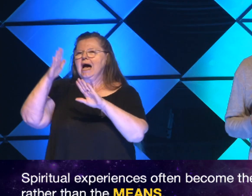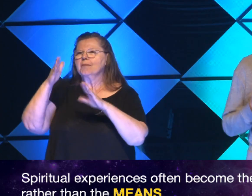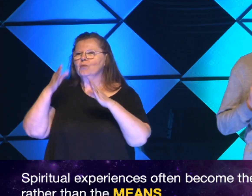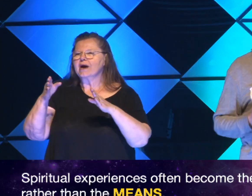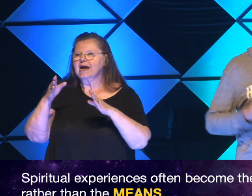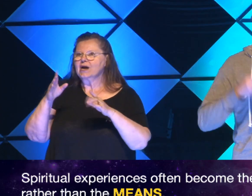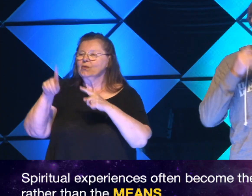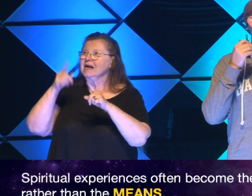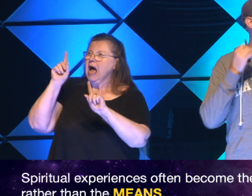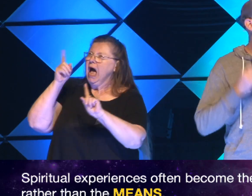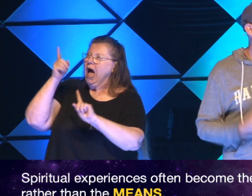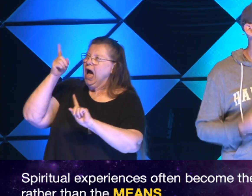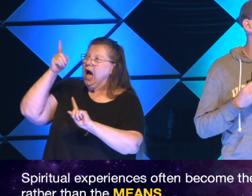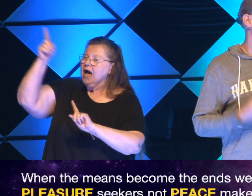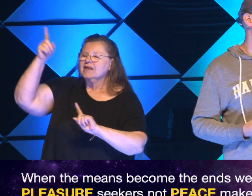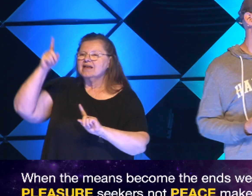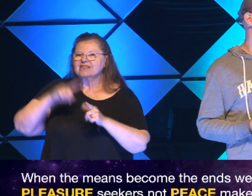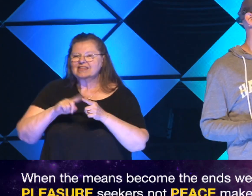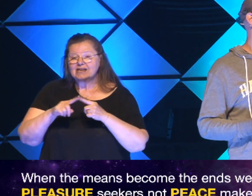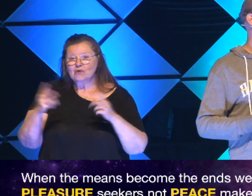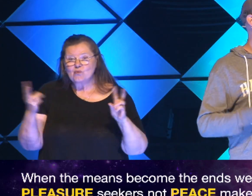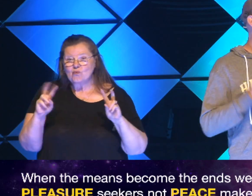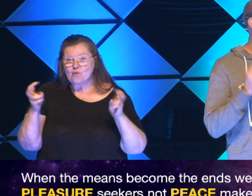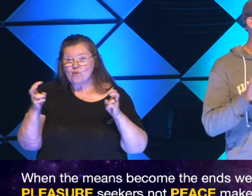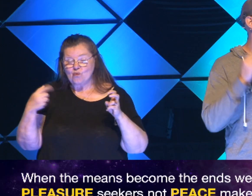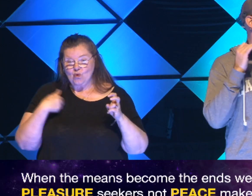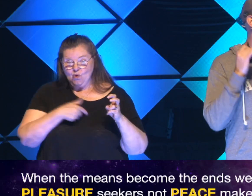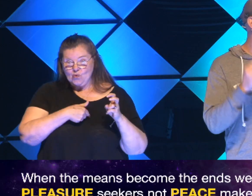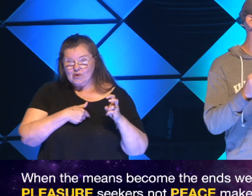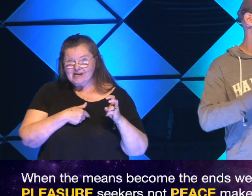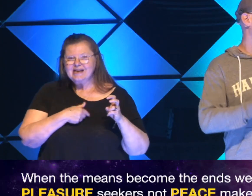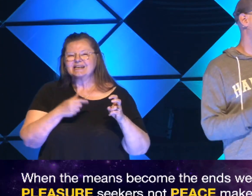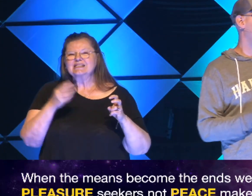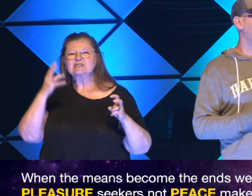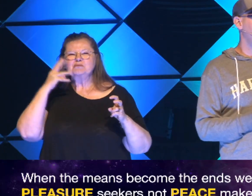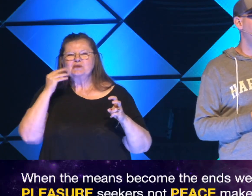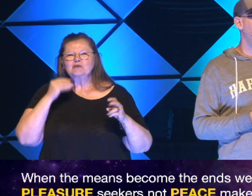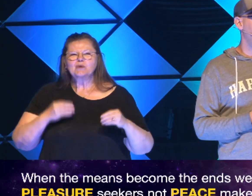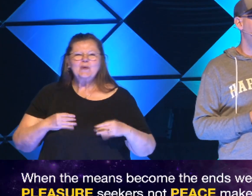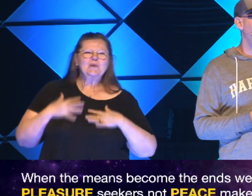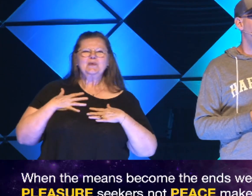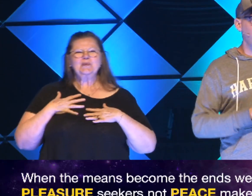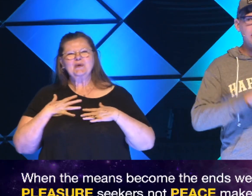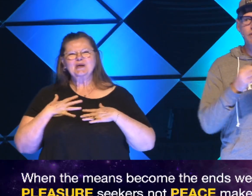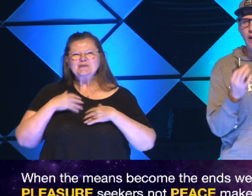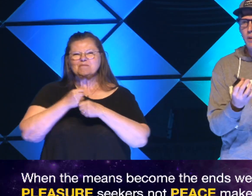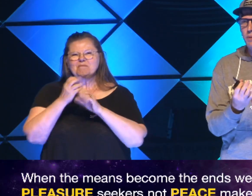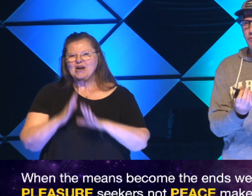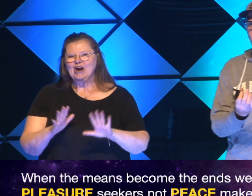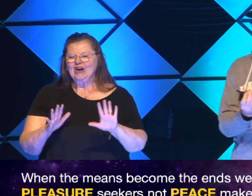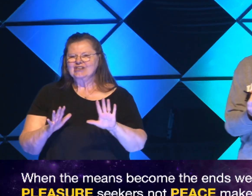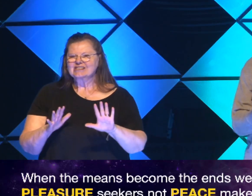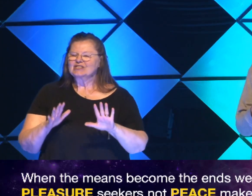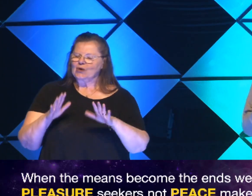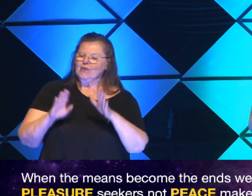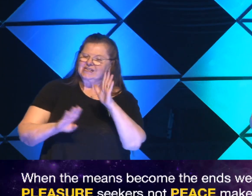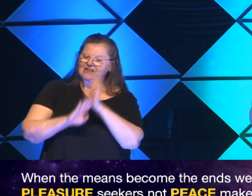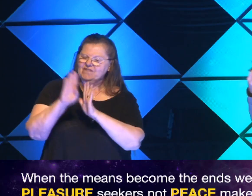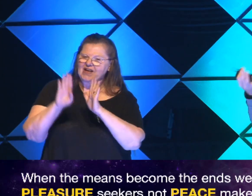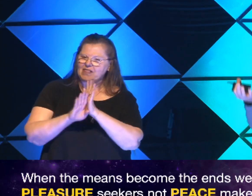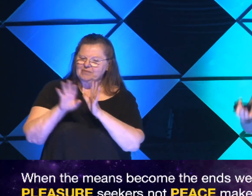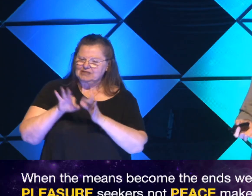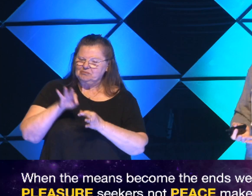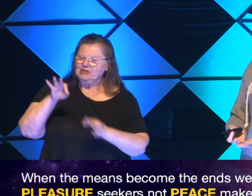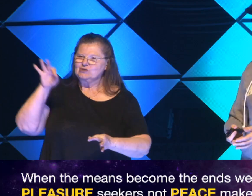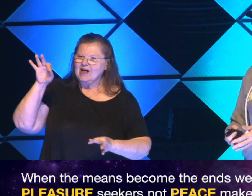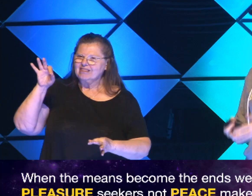we become spiritual pleasure seekers and not peacemakers. Right? We develop a form of spirituality, a